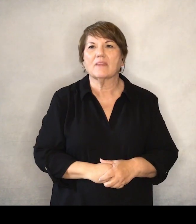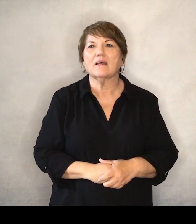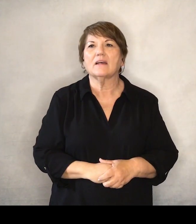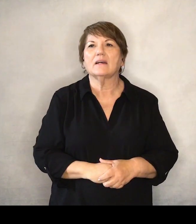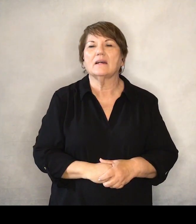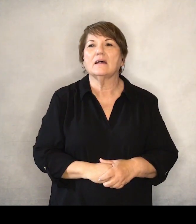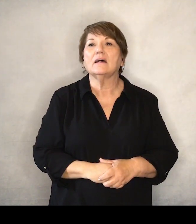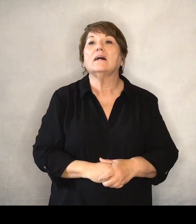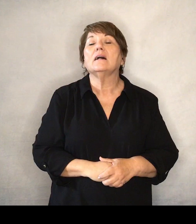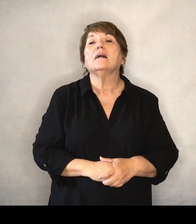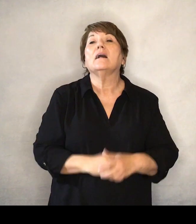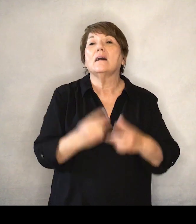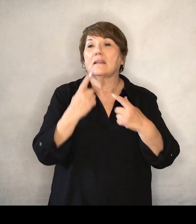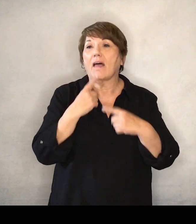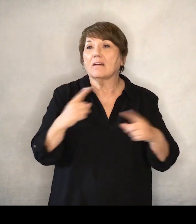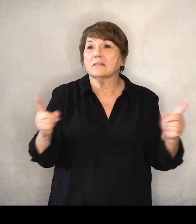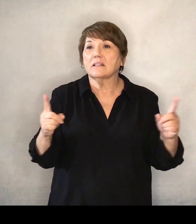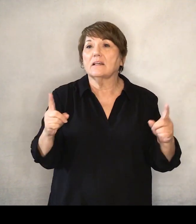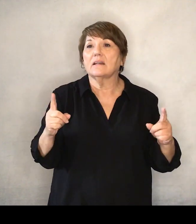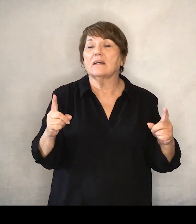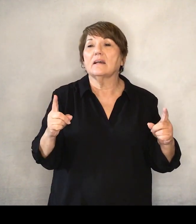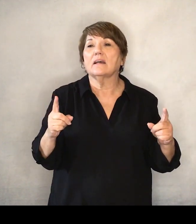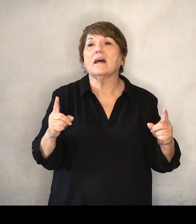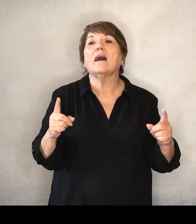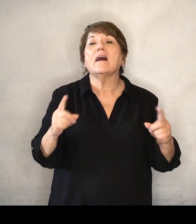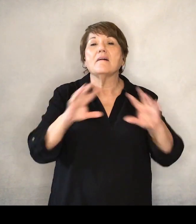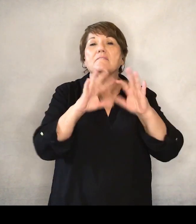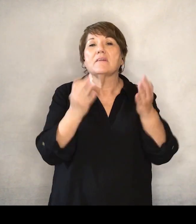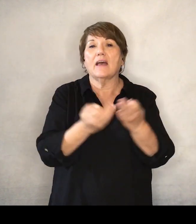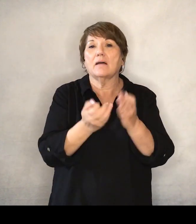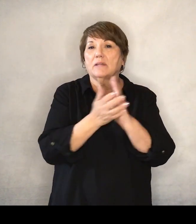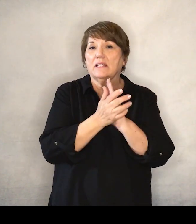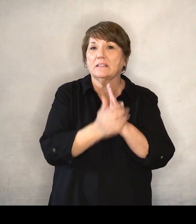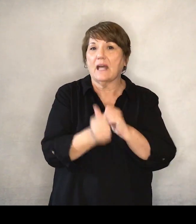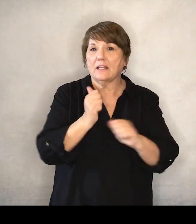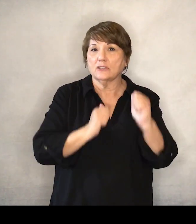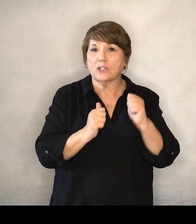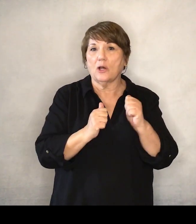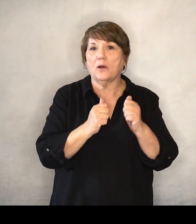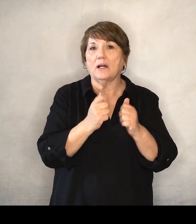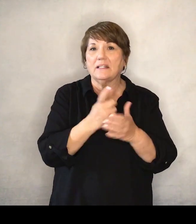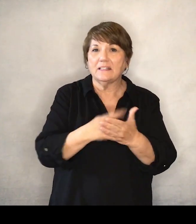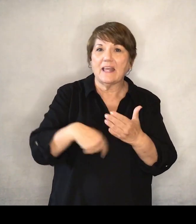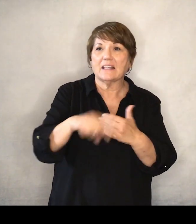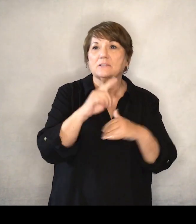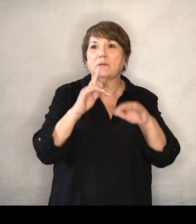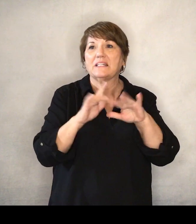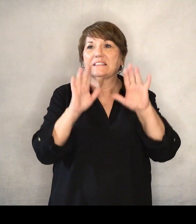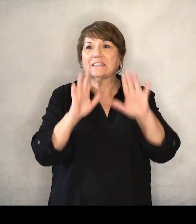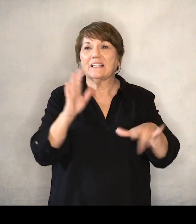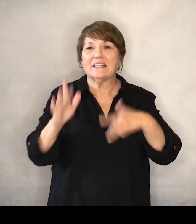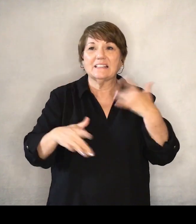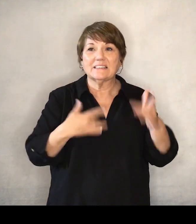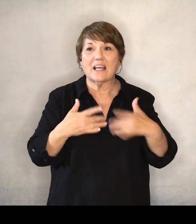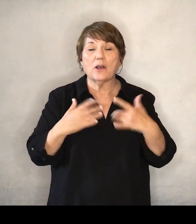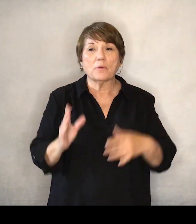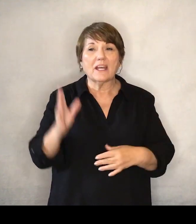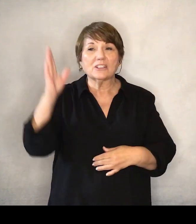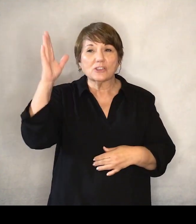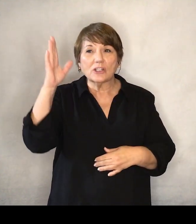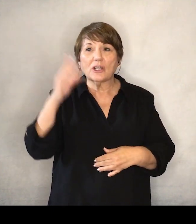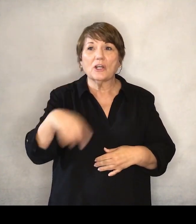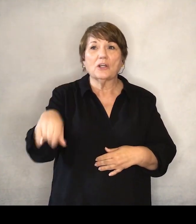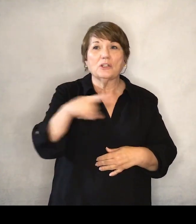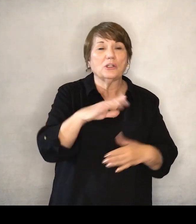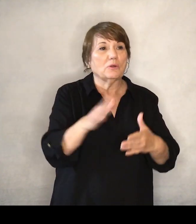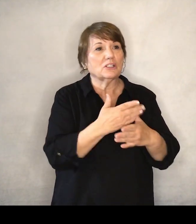second announcement is the Family Talent Show next Sunday. So that's really exciting. Raise your hand if you're